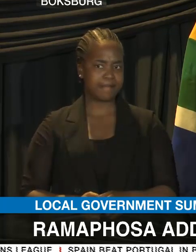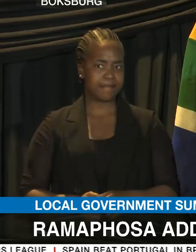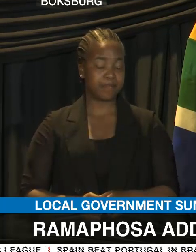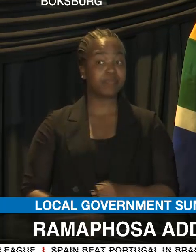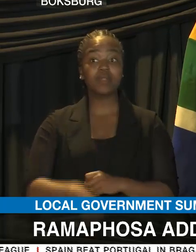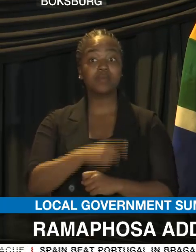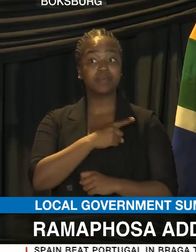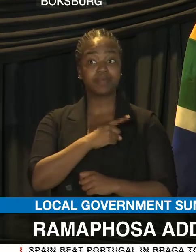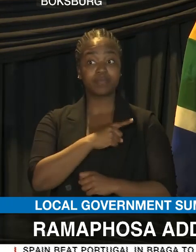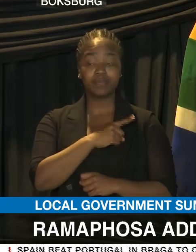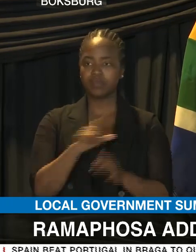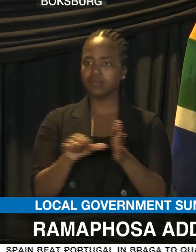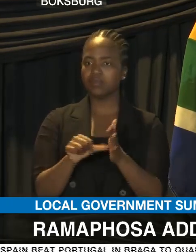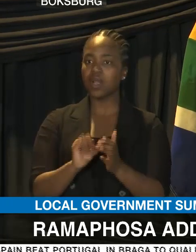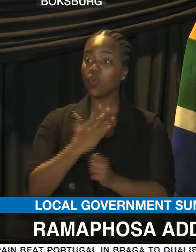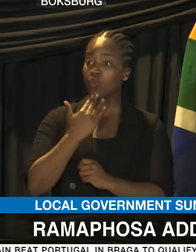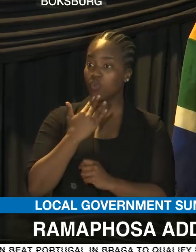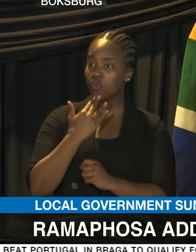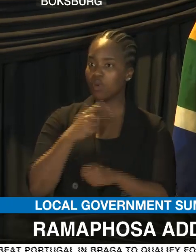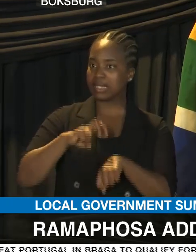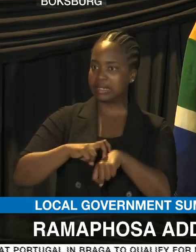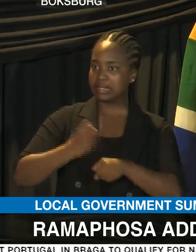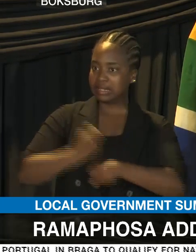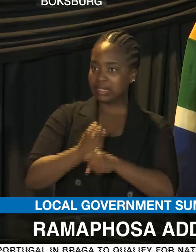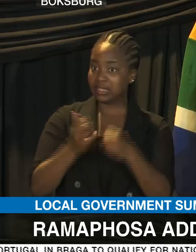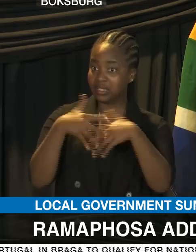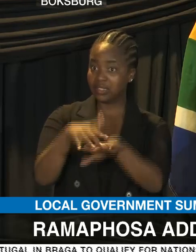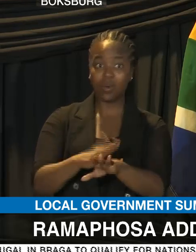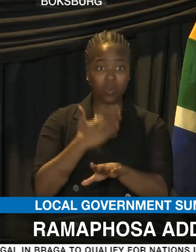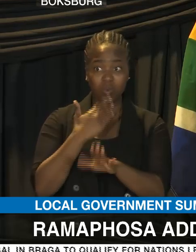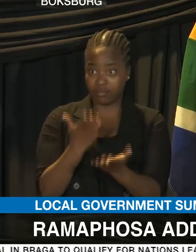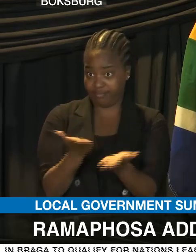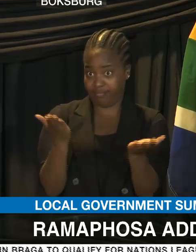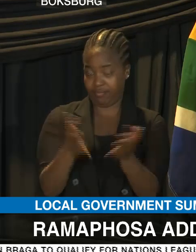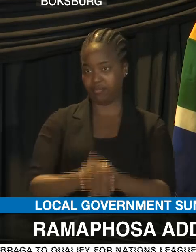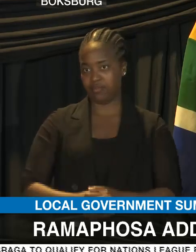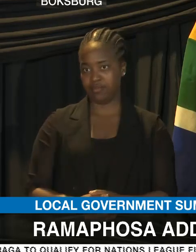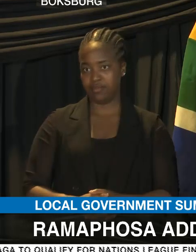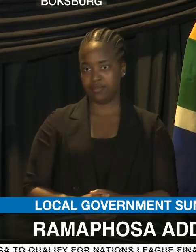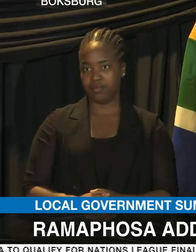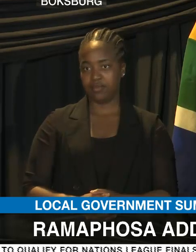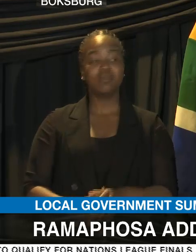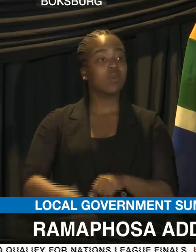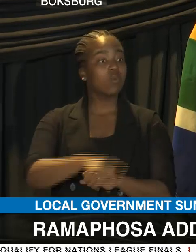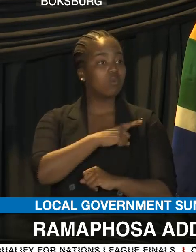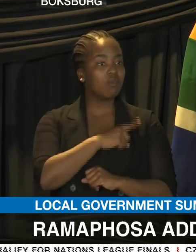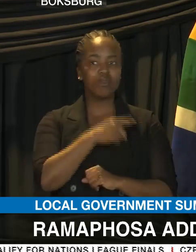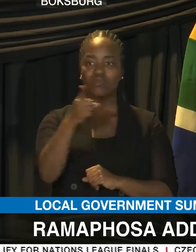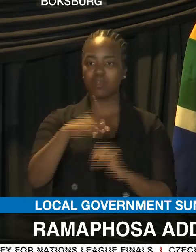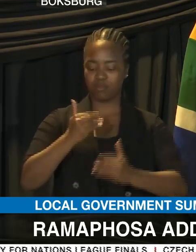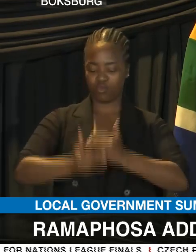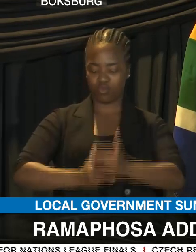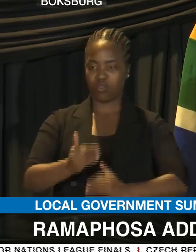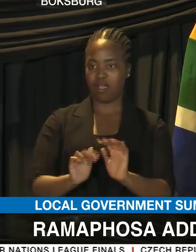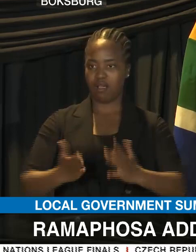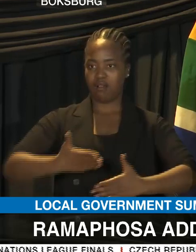Because in the end, it is yourselves who will need to implement the plan. Because you drive the